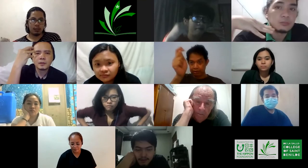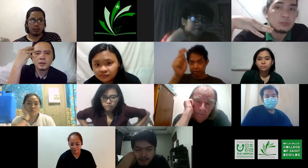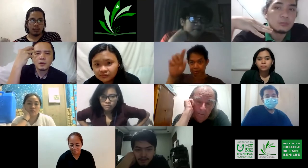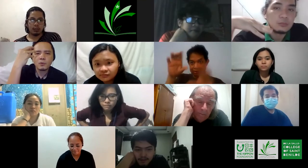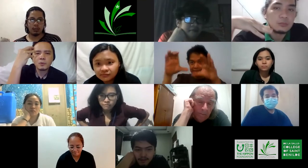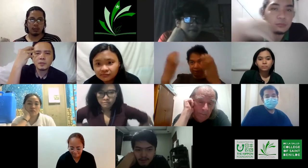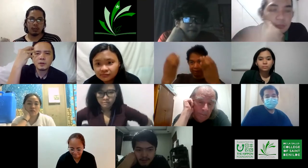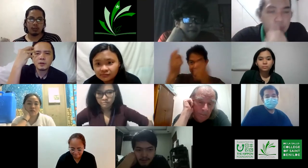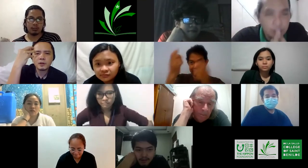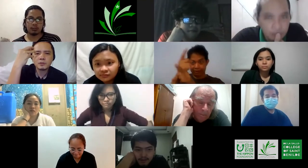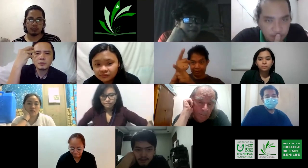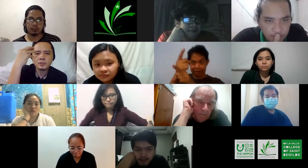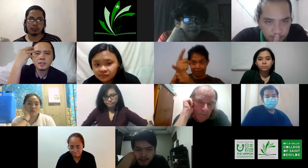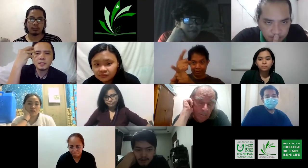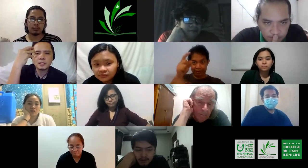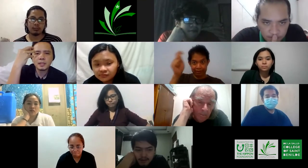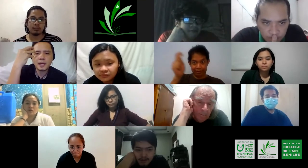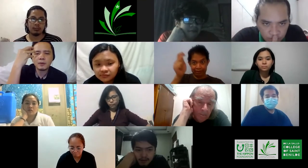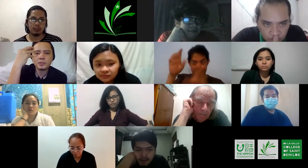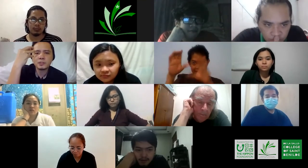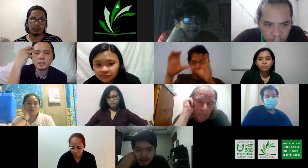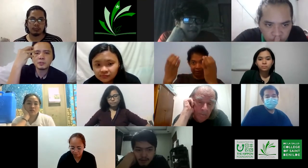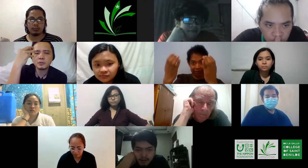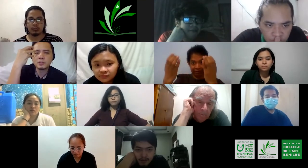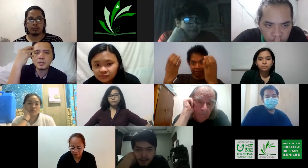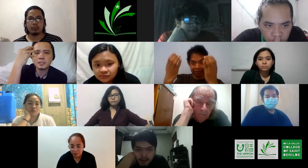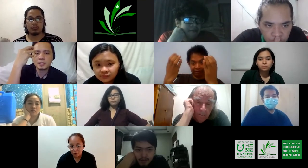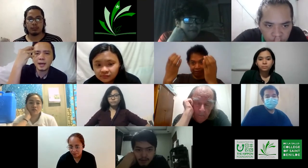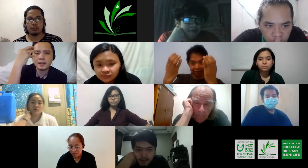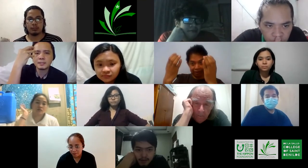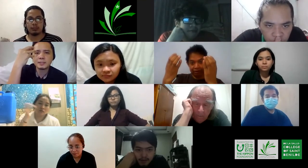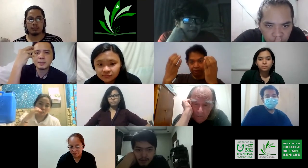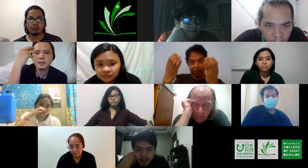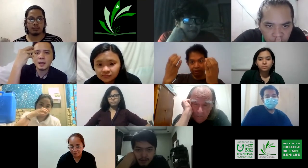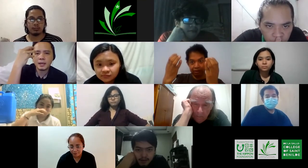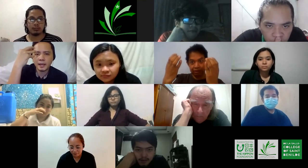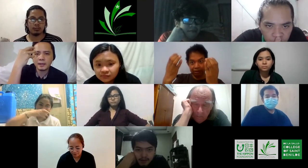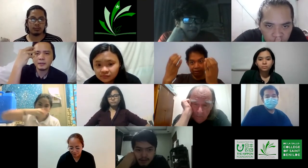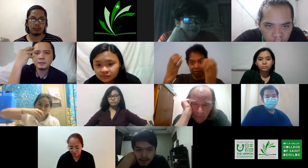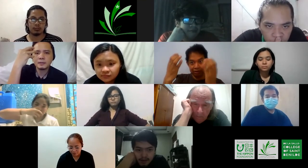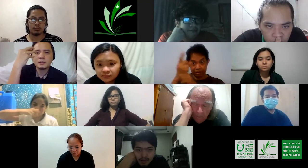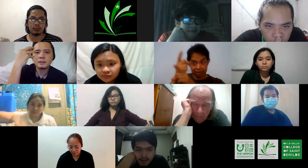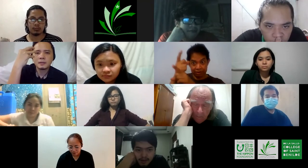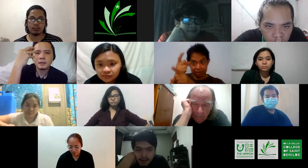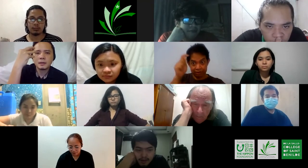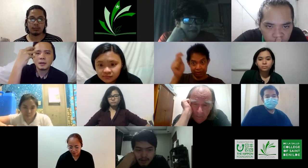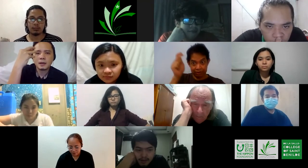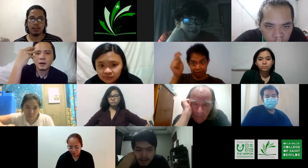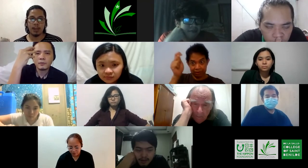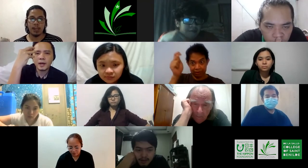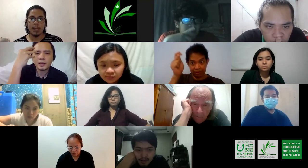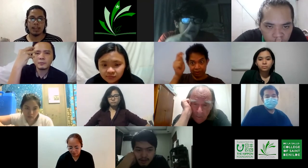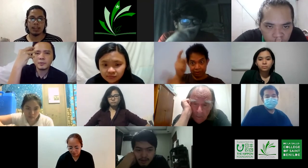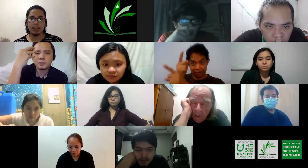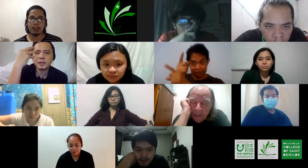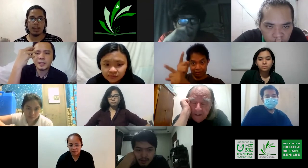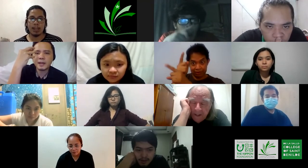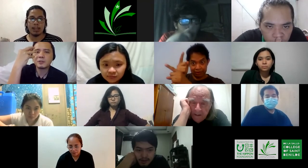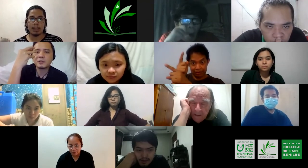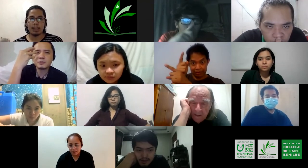When we start on Tuesday's class, we start Tuesday's class again, right? We start again Yes, on yes, Tuesday. We